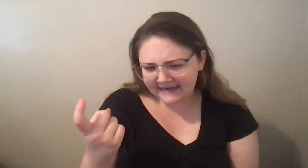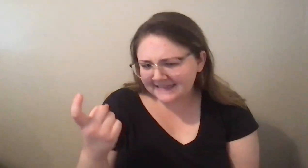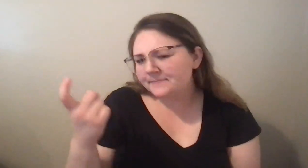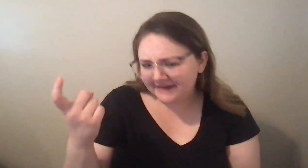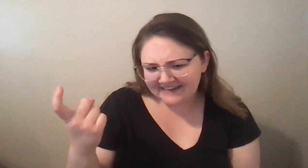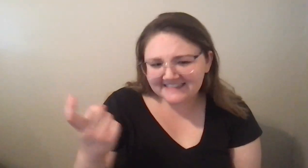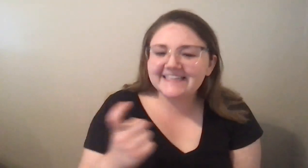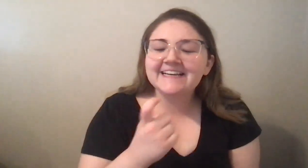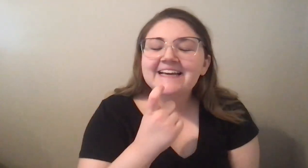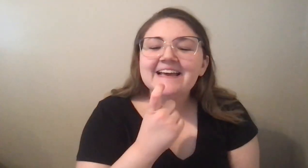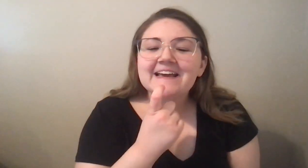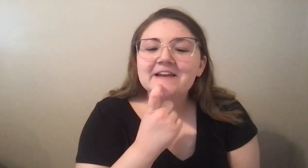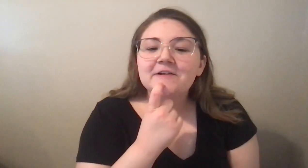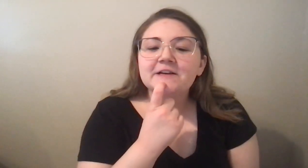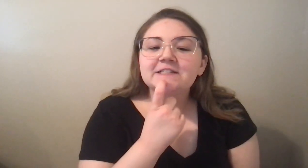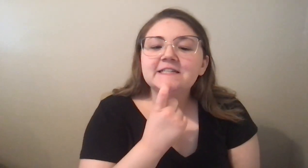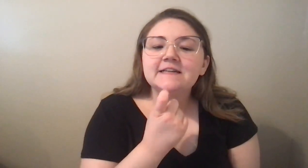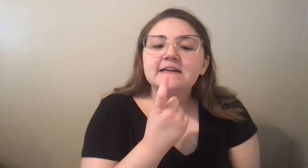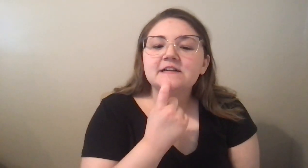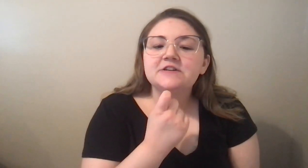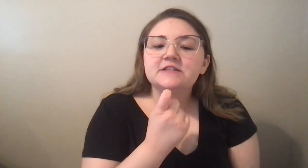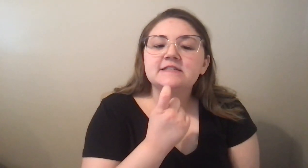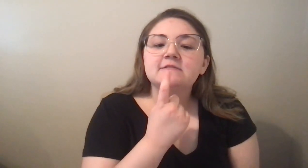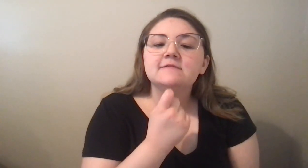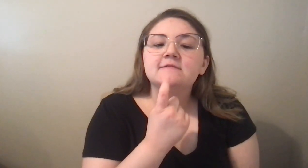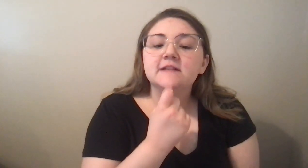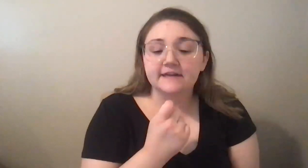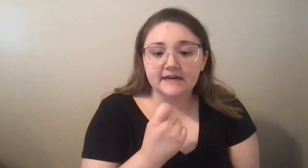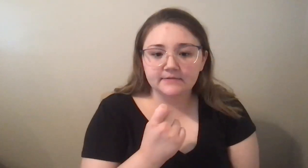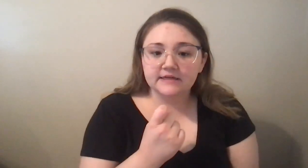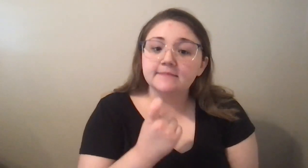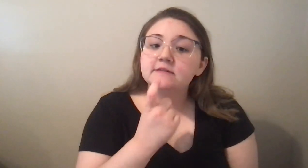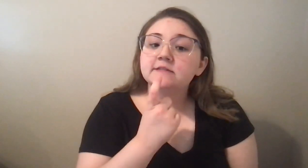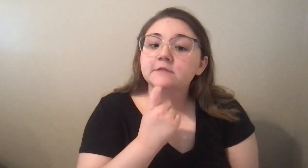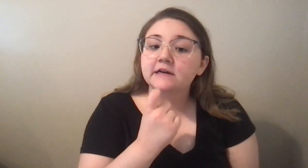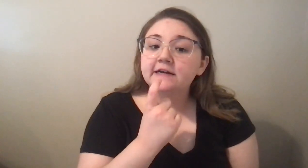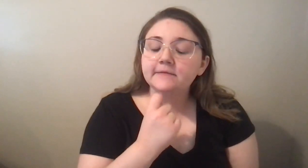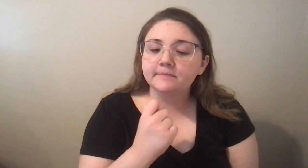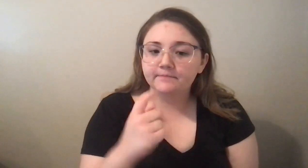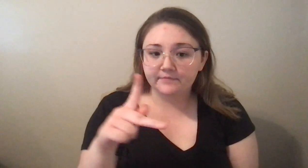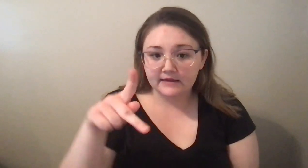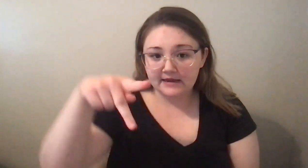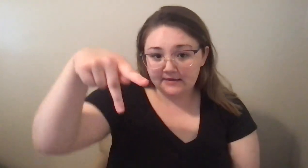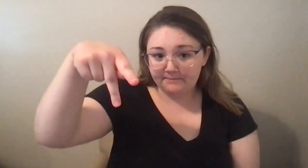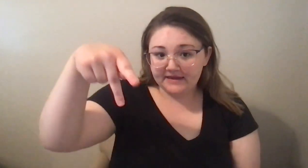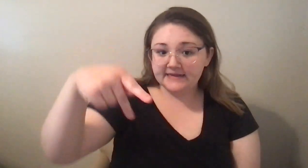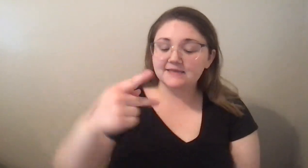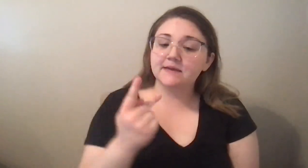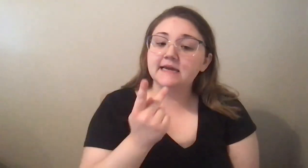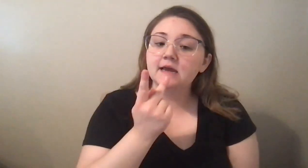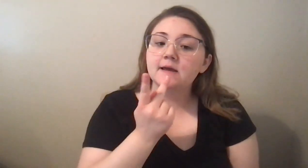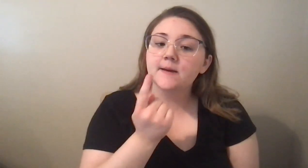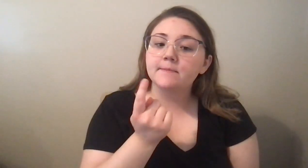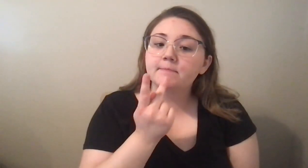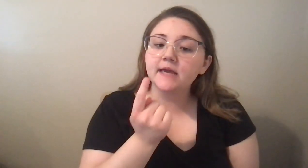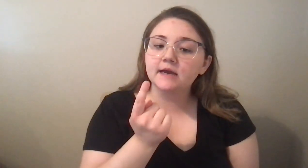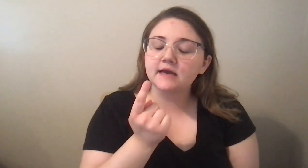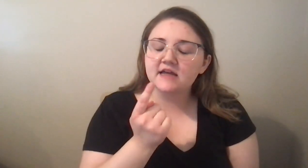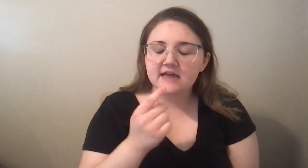sure why it's X, but it is. And you go to your chin and you just flick it a couple times. So red, and pink is a P,